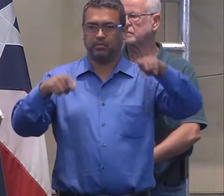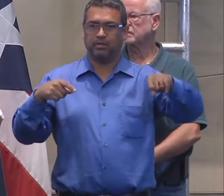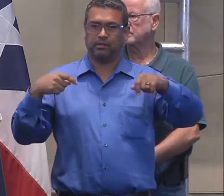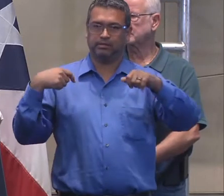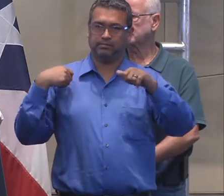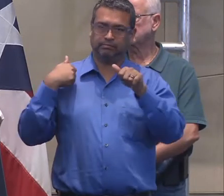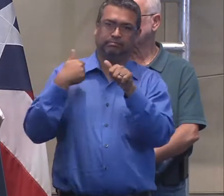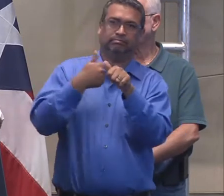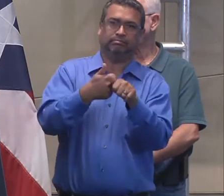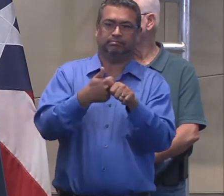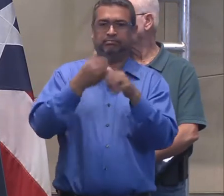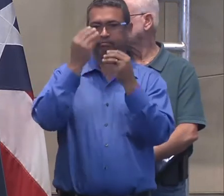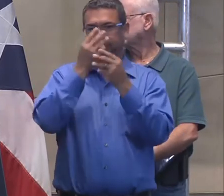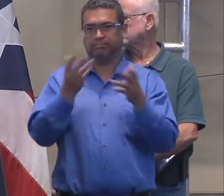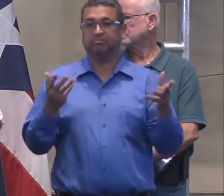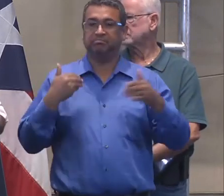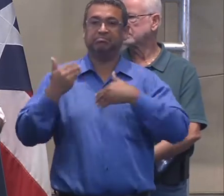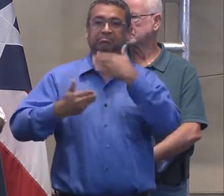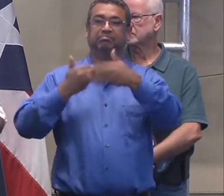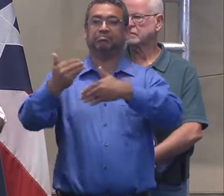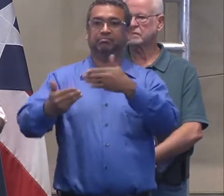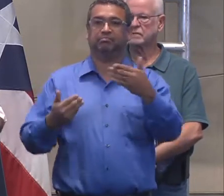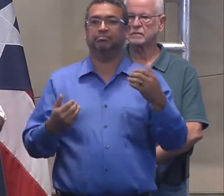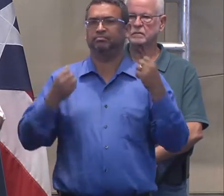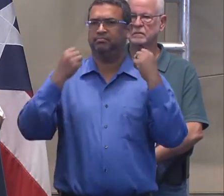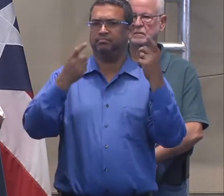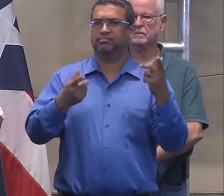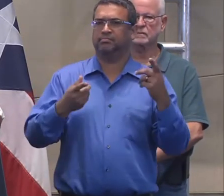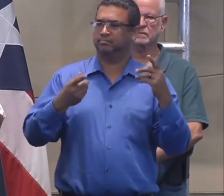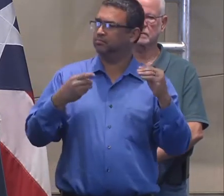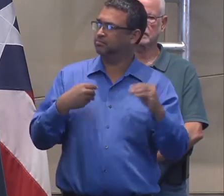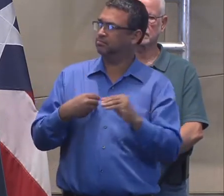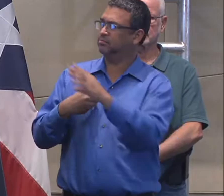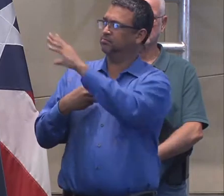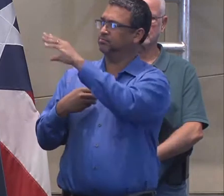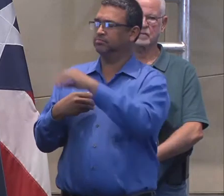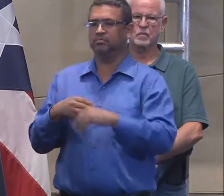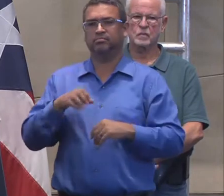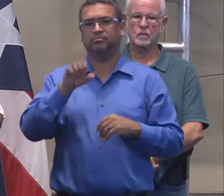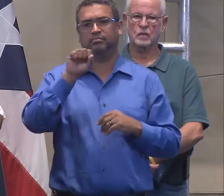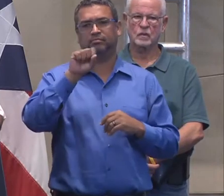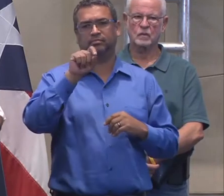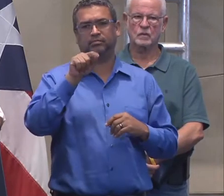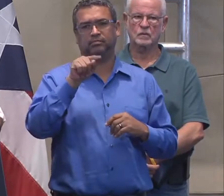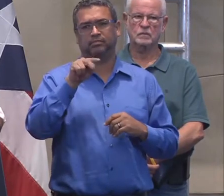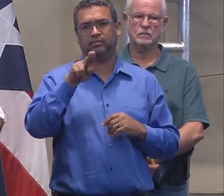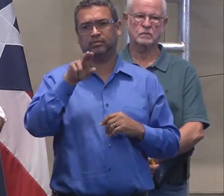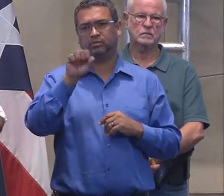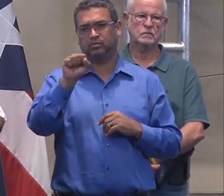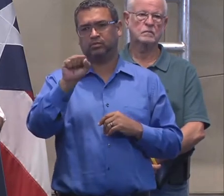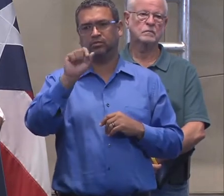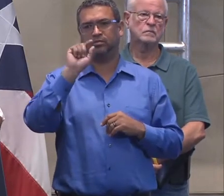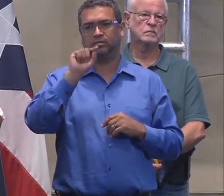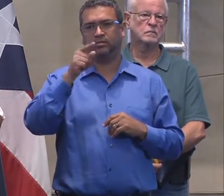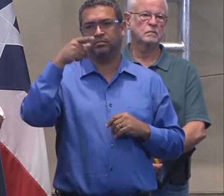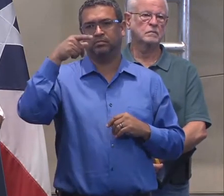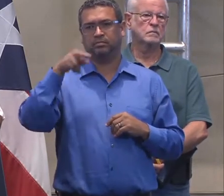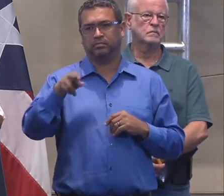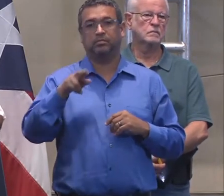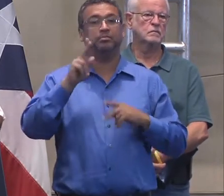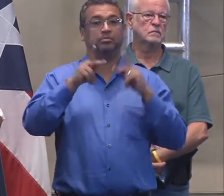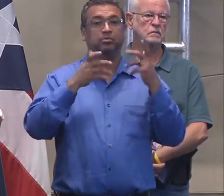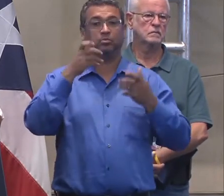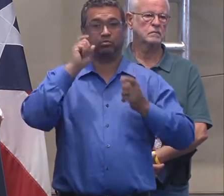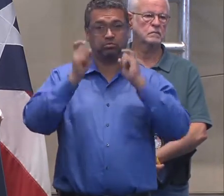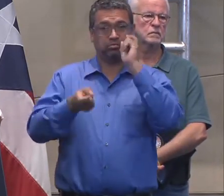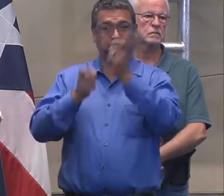again, things are moving along. We have many of the updates in status.pr. Anybody that wants to donate can go